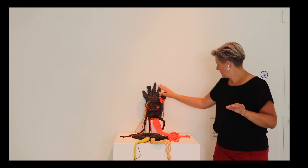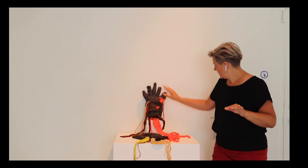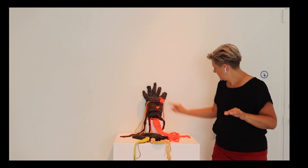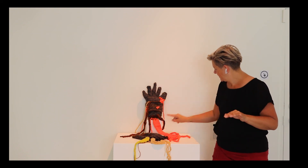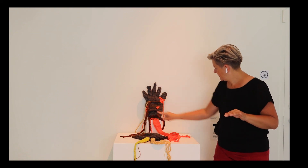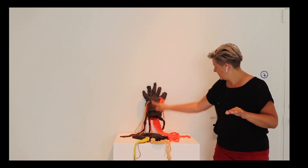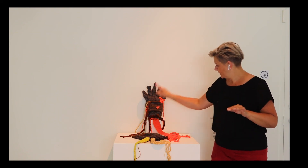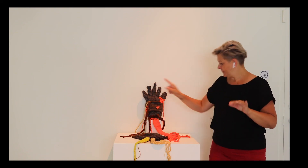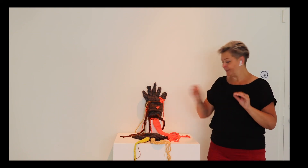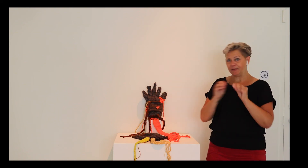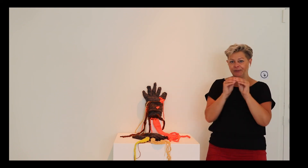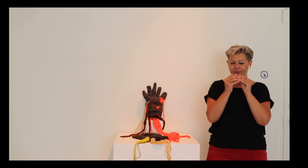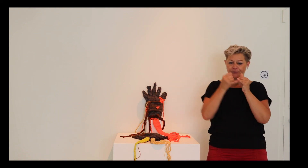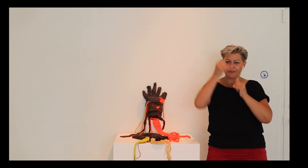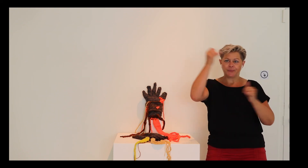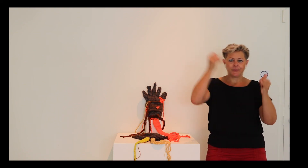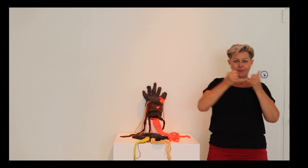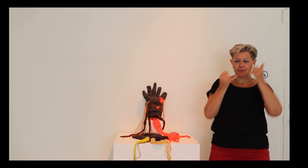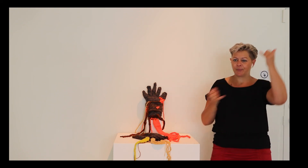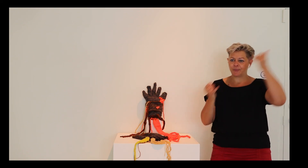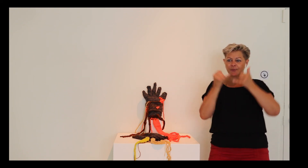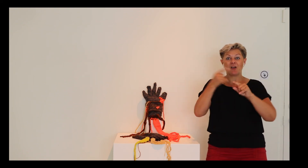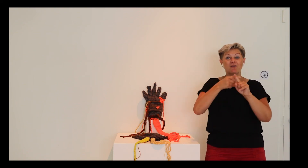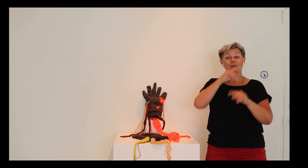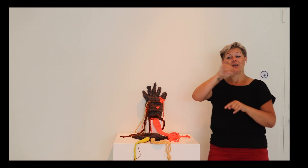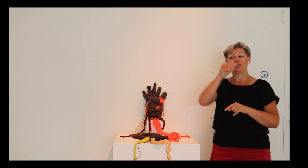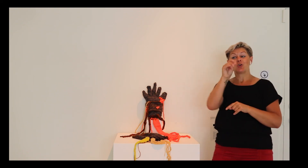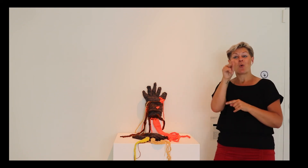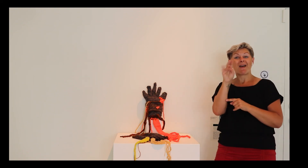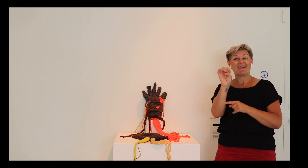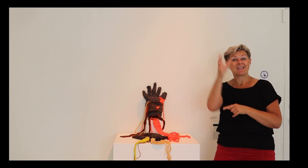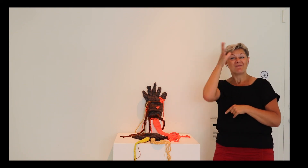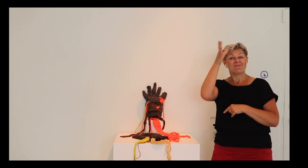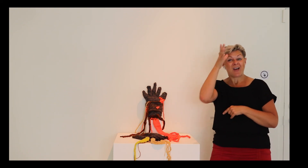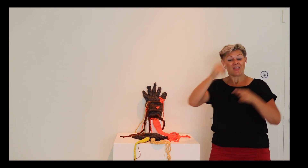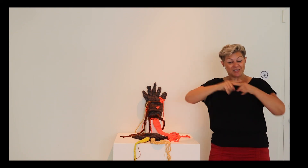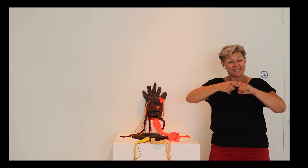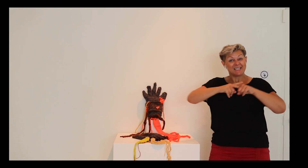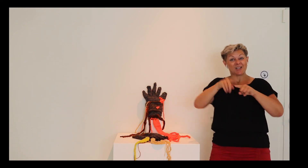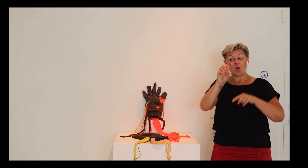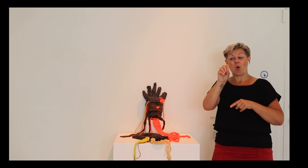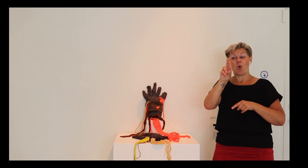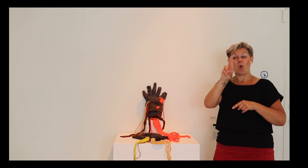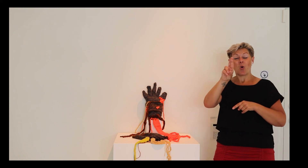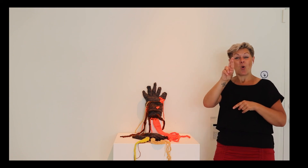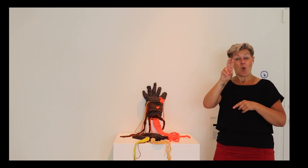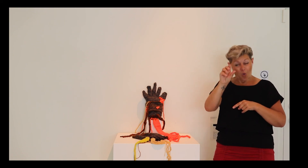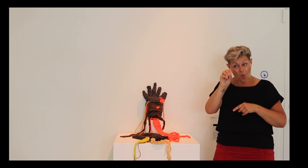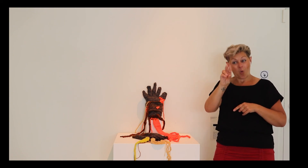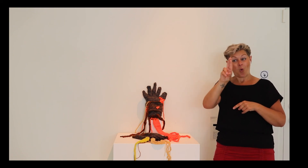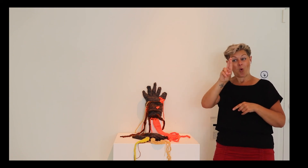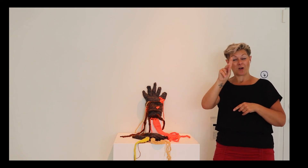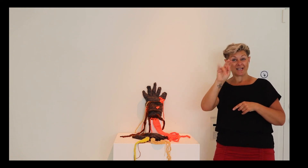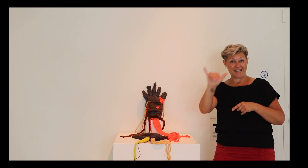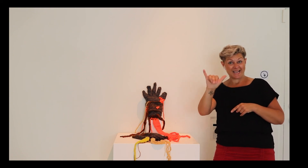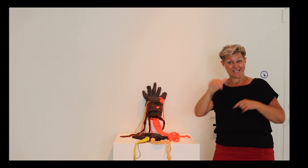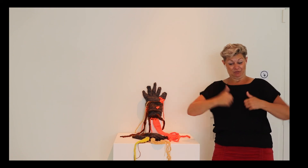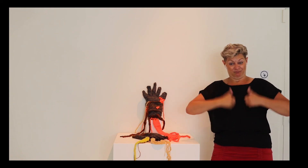hands, made from the wool of Joanne's father's 40-year-old hand-knitted Orkney jumper. Are tentacles